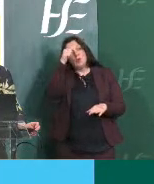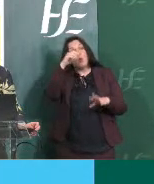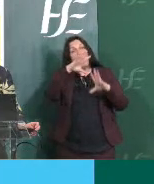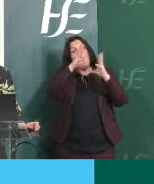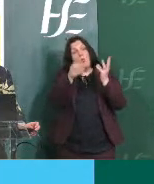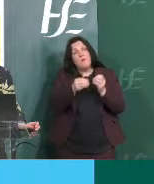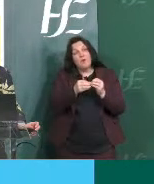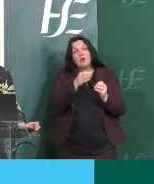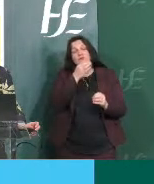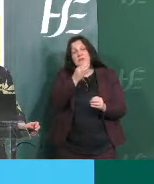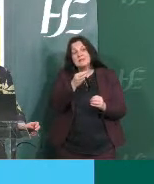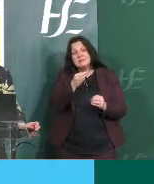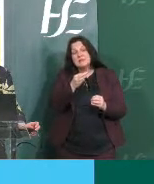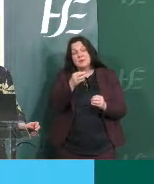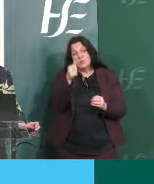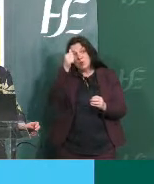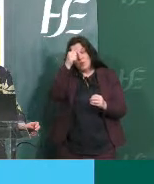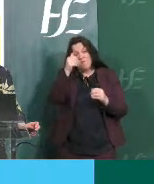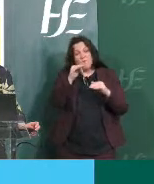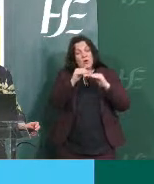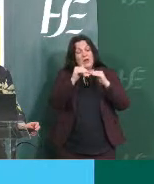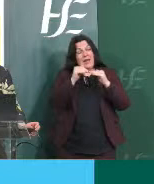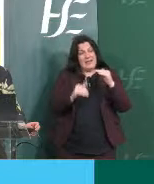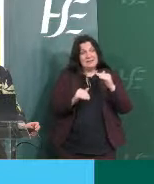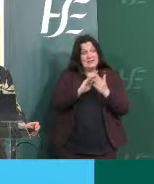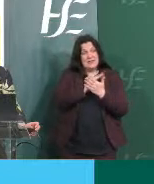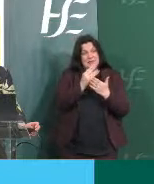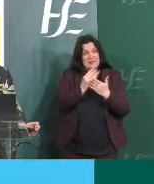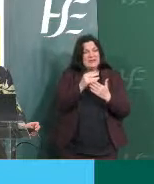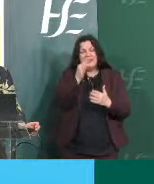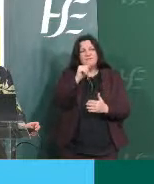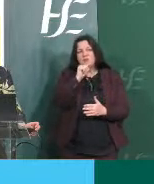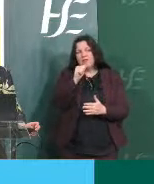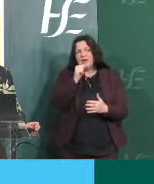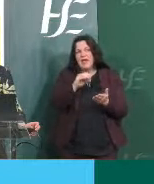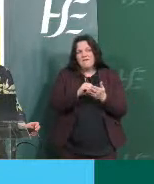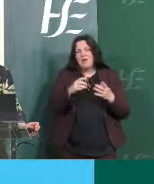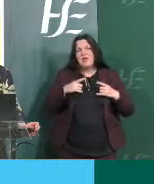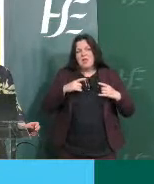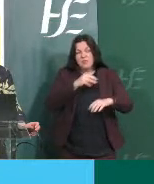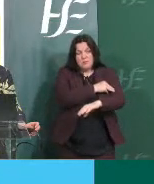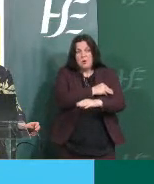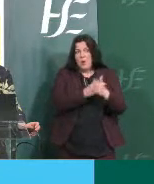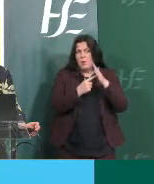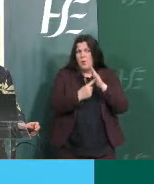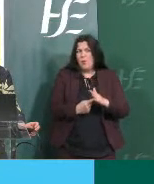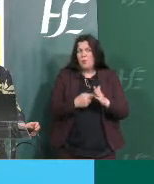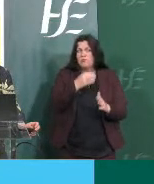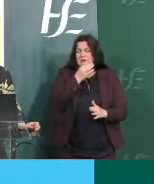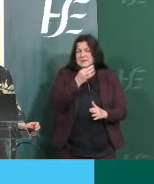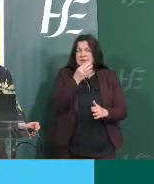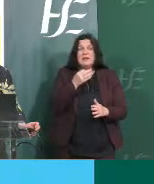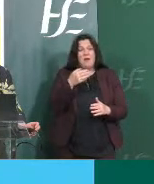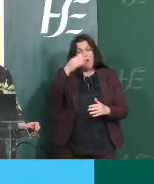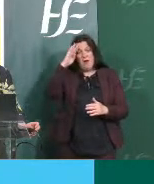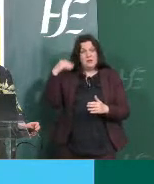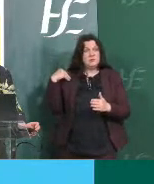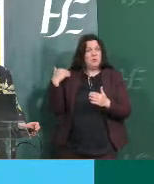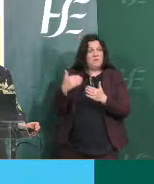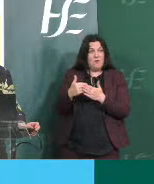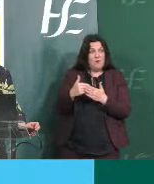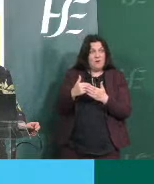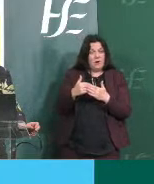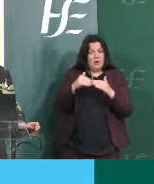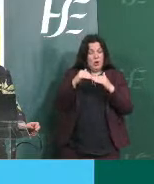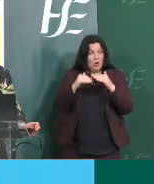overall risks of COVID-19 disease for those under 19 without underlying conditions are low. And in Ireland, the rate of hospitalizations for children